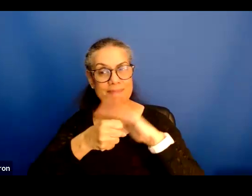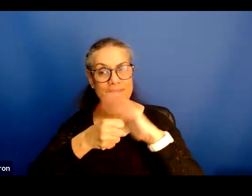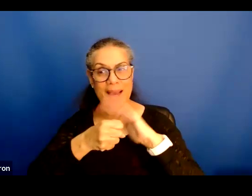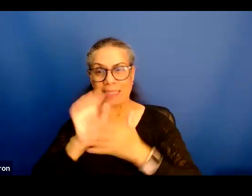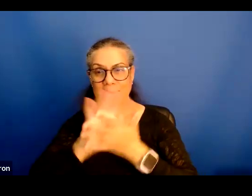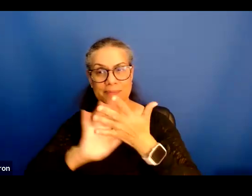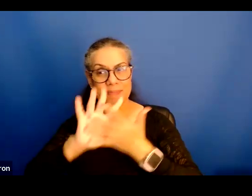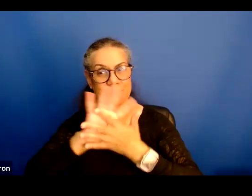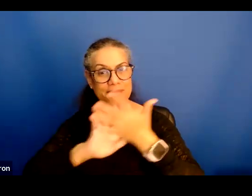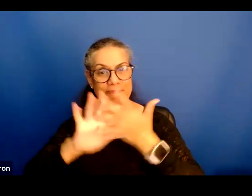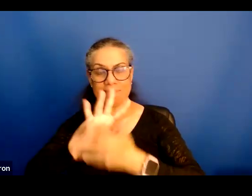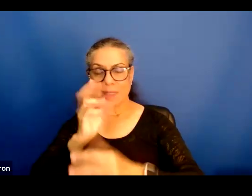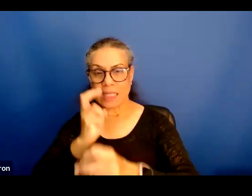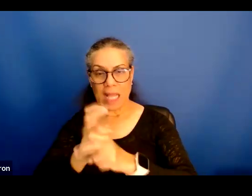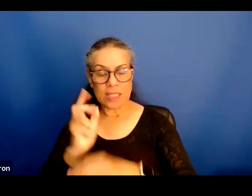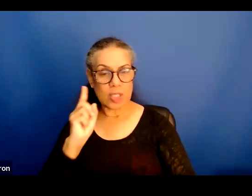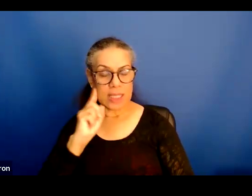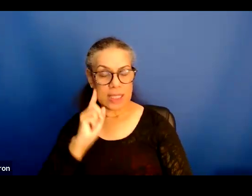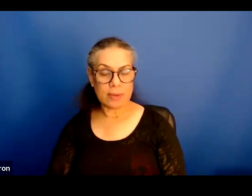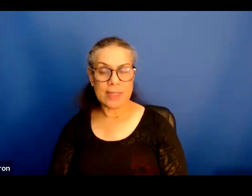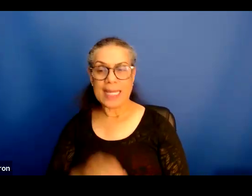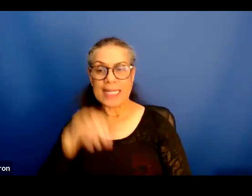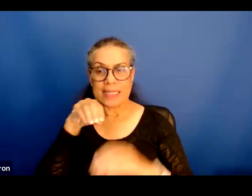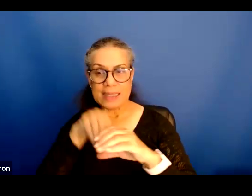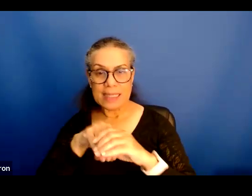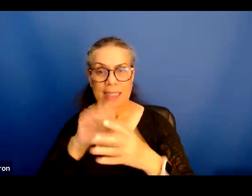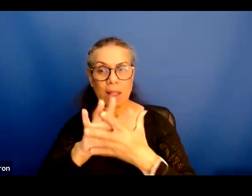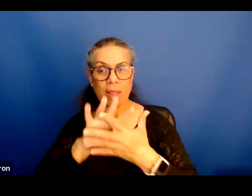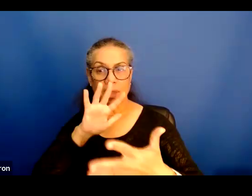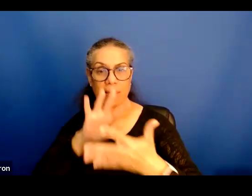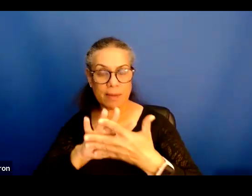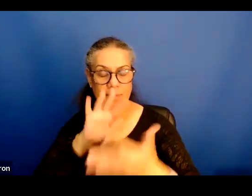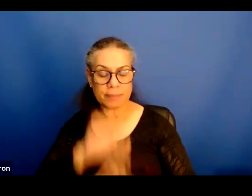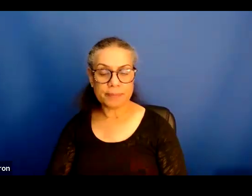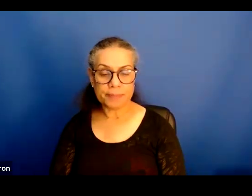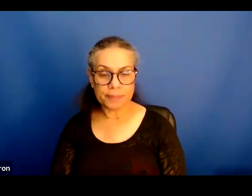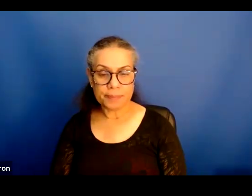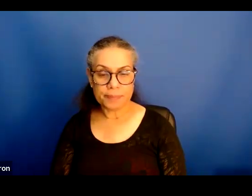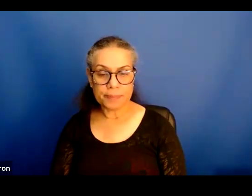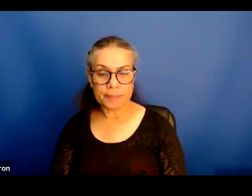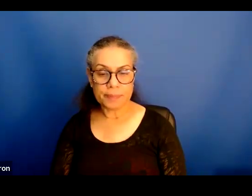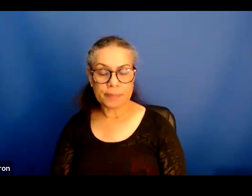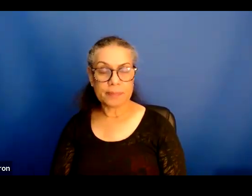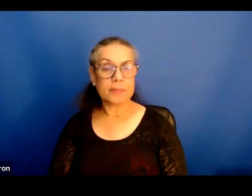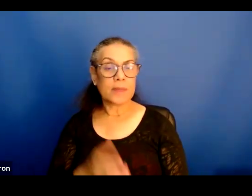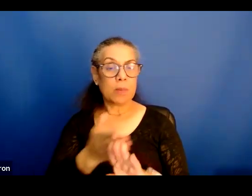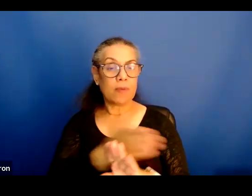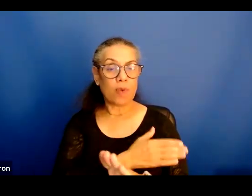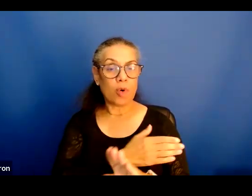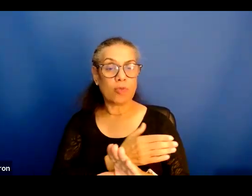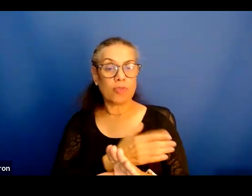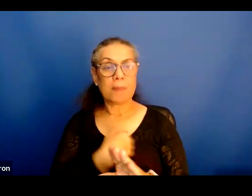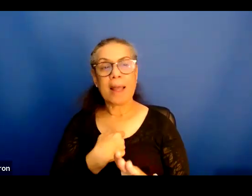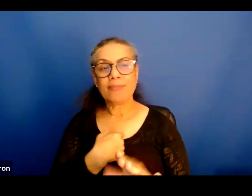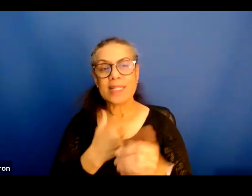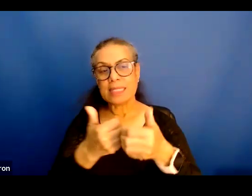equitable environment. Over the past year, we've been intentional of shifting our core mindset from situating students to